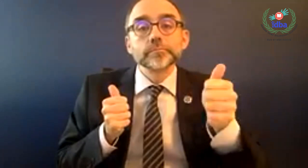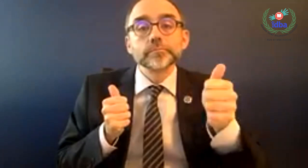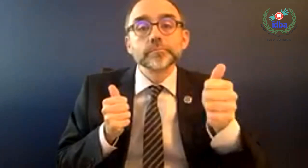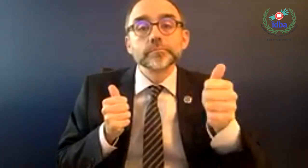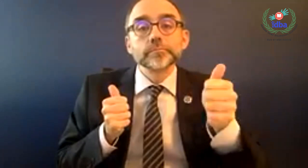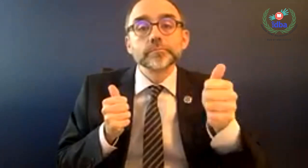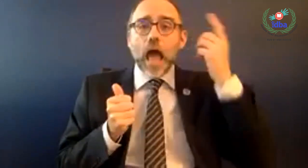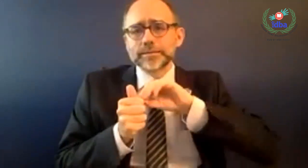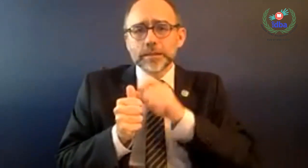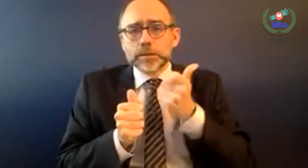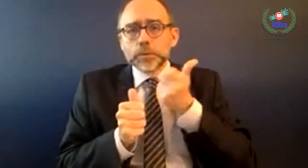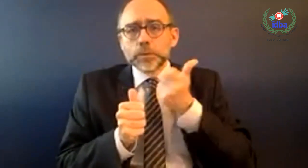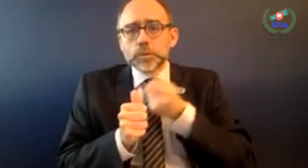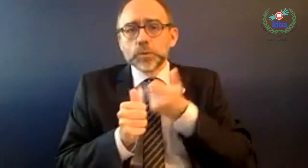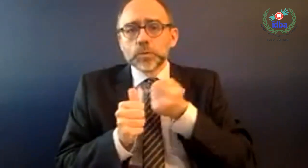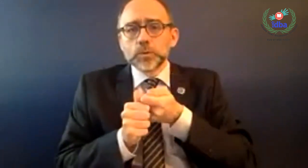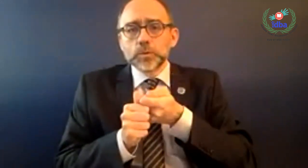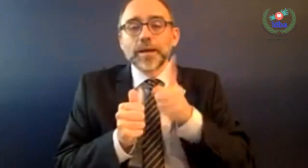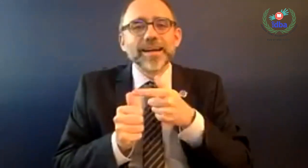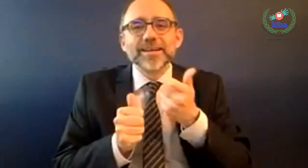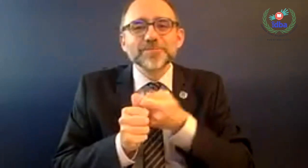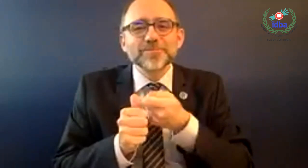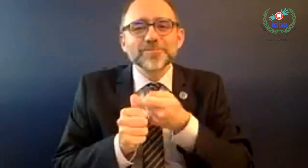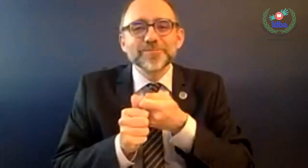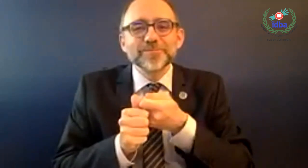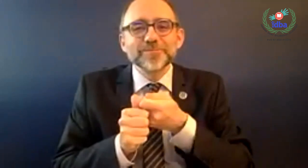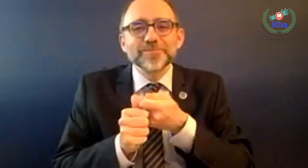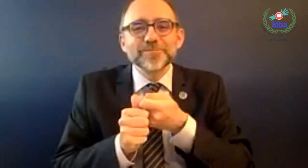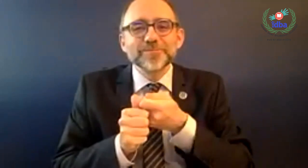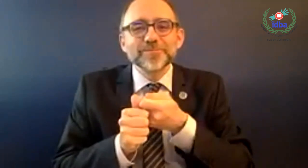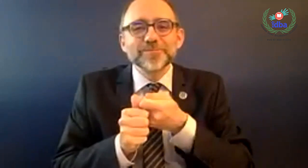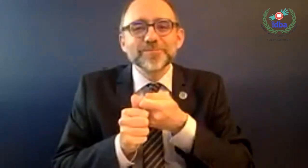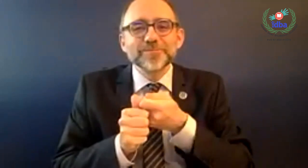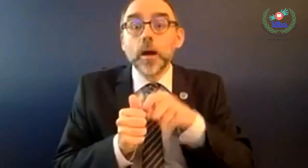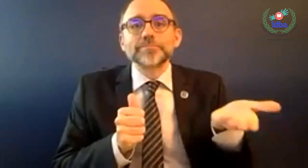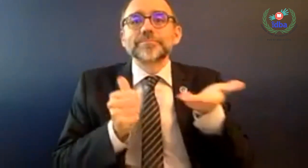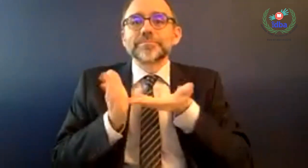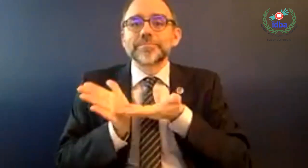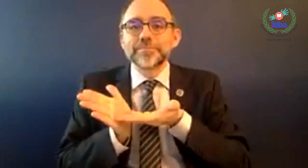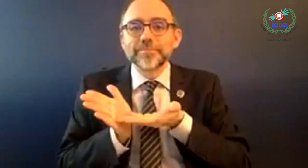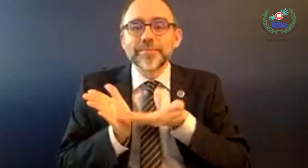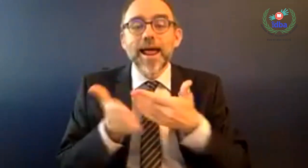back. He's not growing as per the age, not growing as